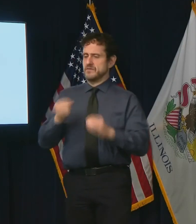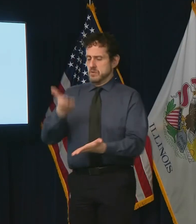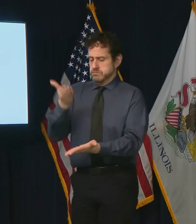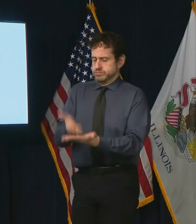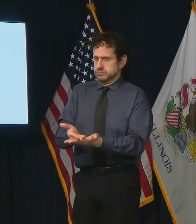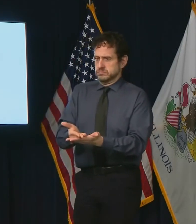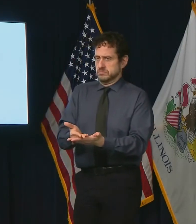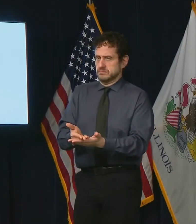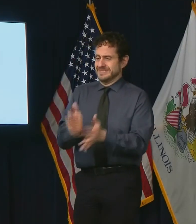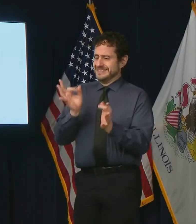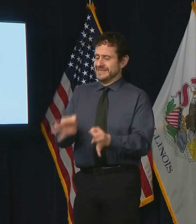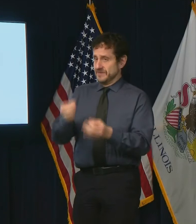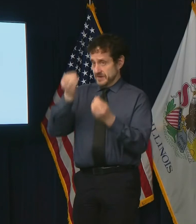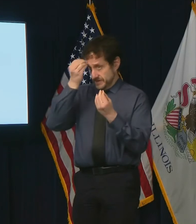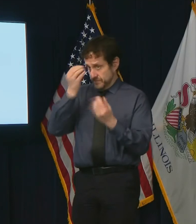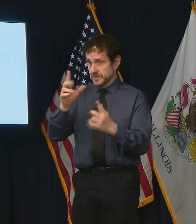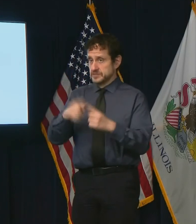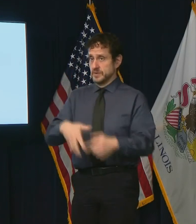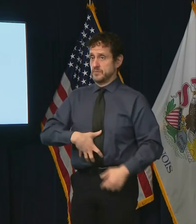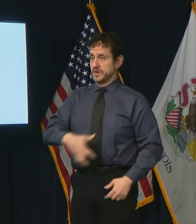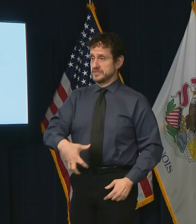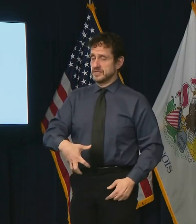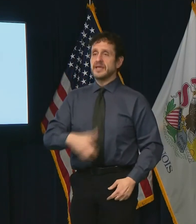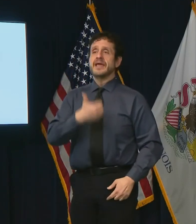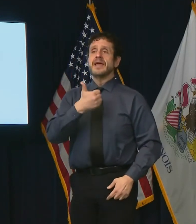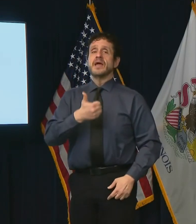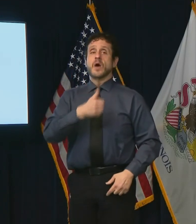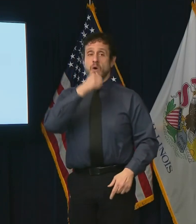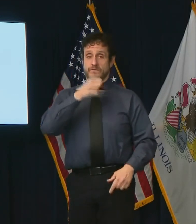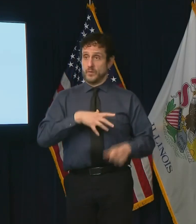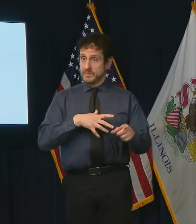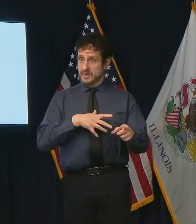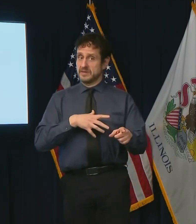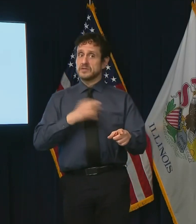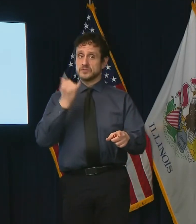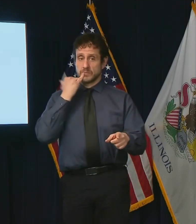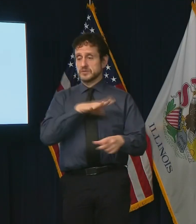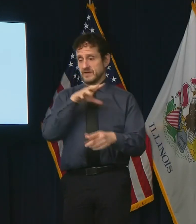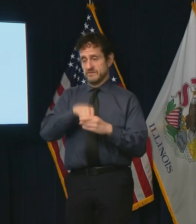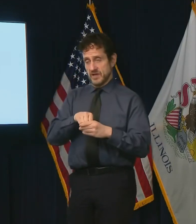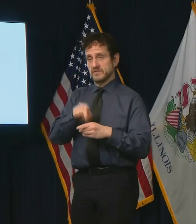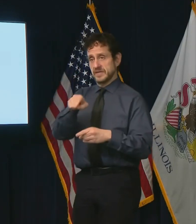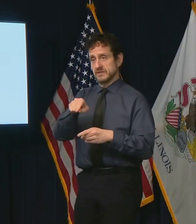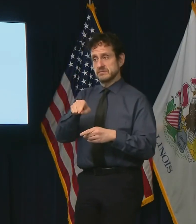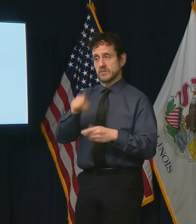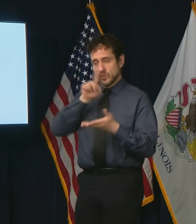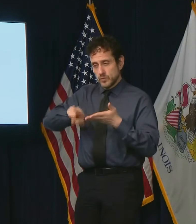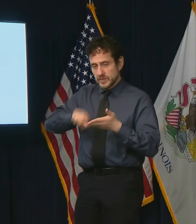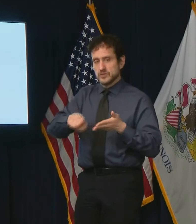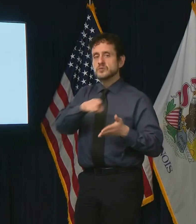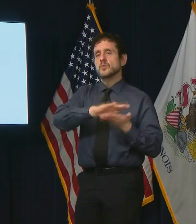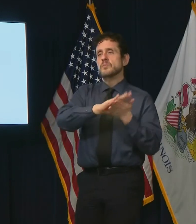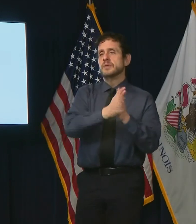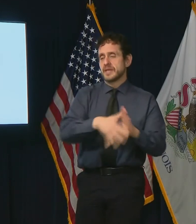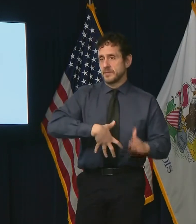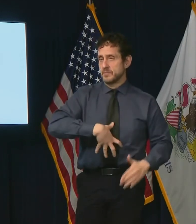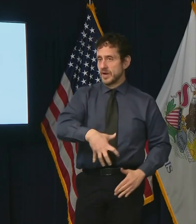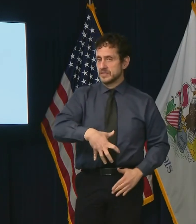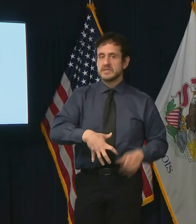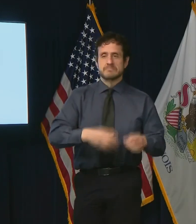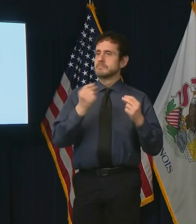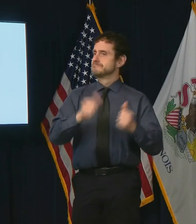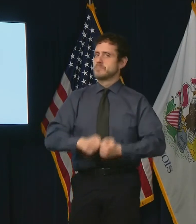in pregnancy. Anyone who started, women who were in the trial who became pregnant were removed